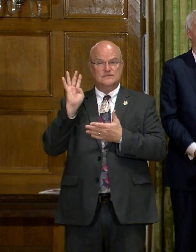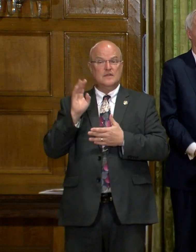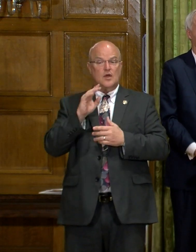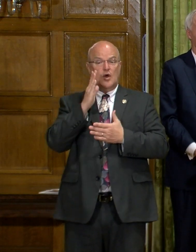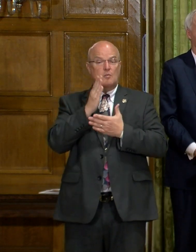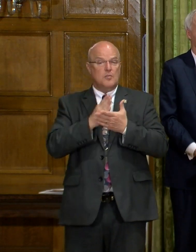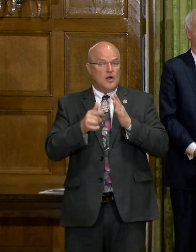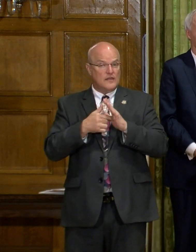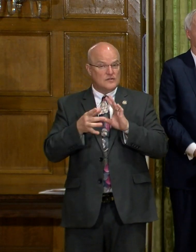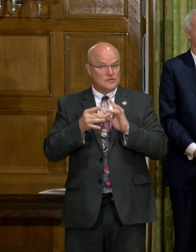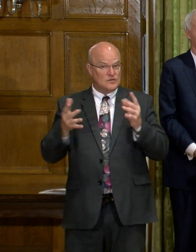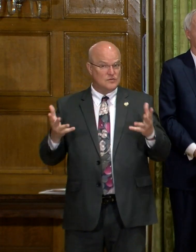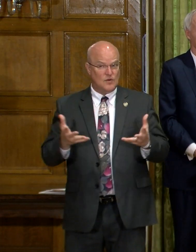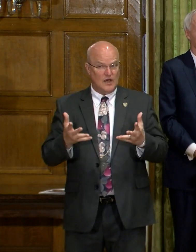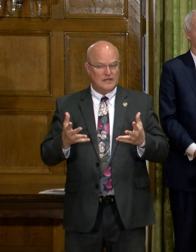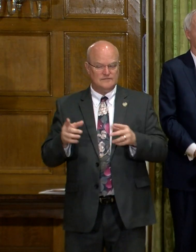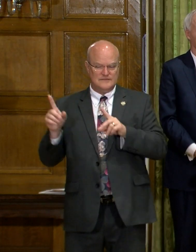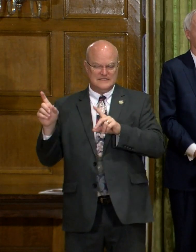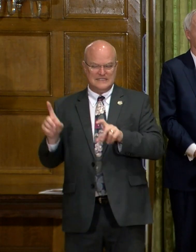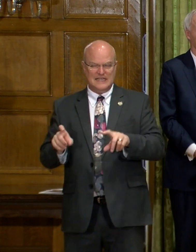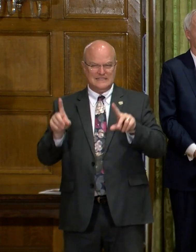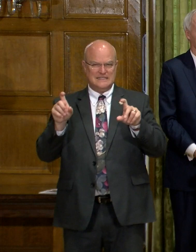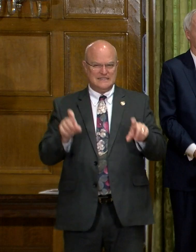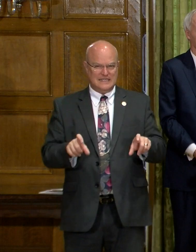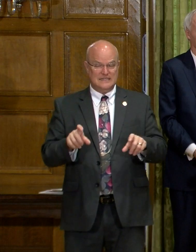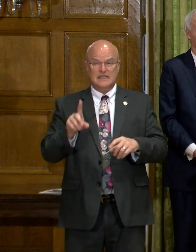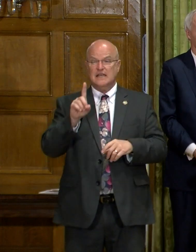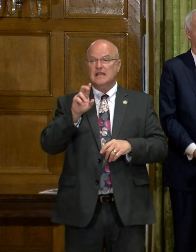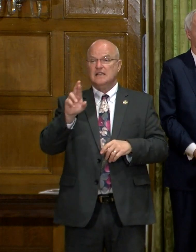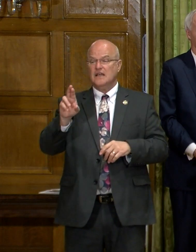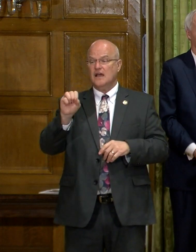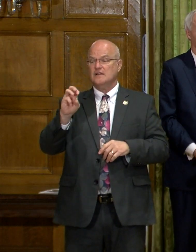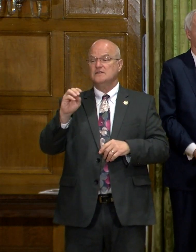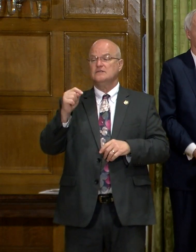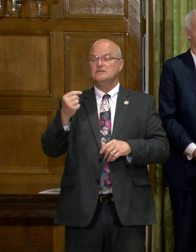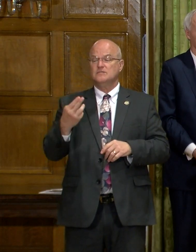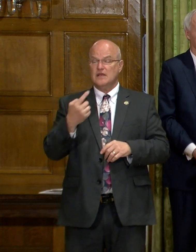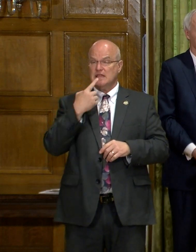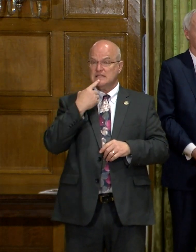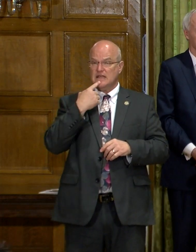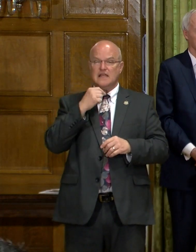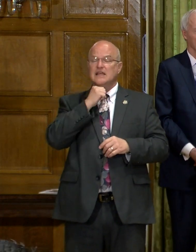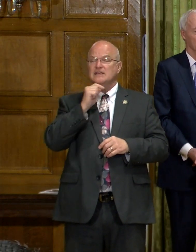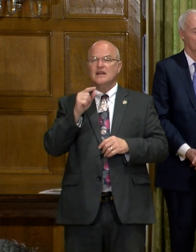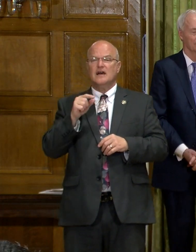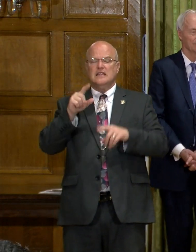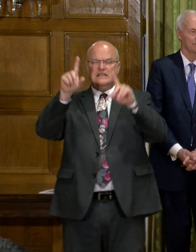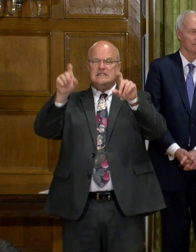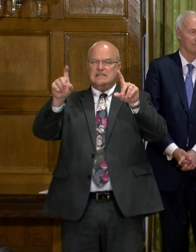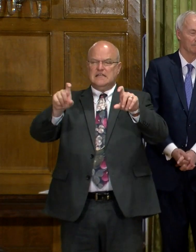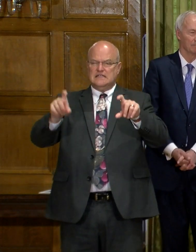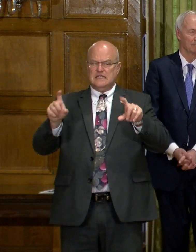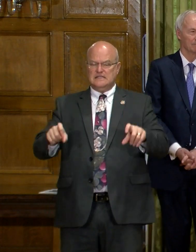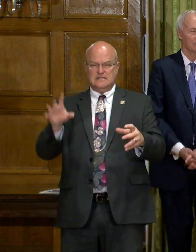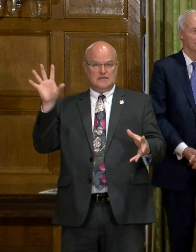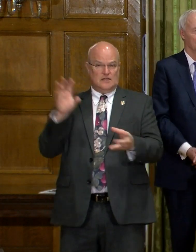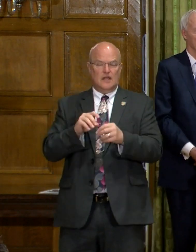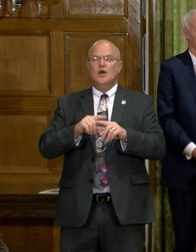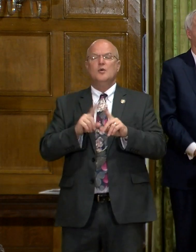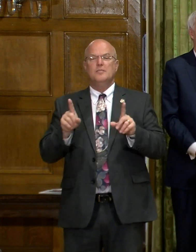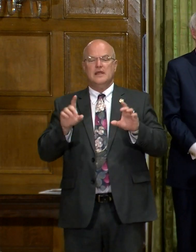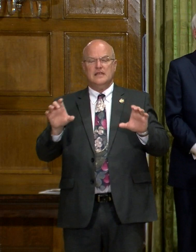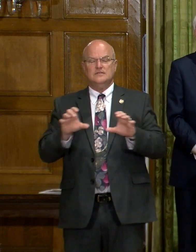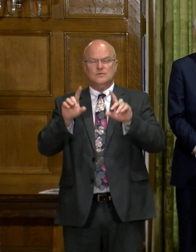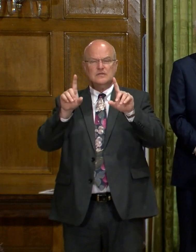Part of the story is testing, and Dr. Smith articulated well. It's not simply the total number of tests that we do, but